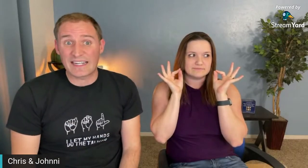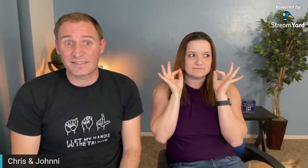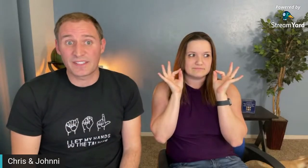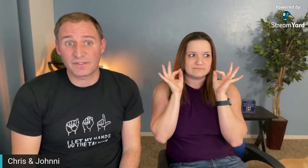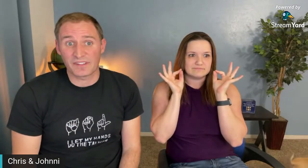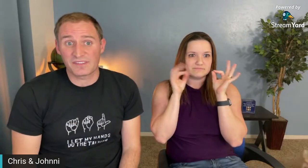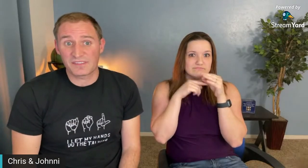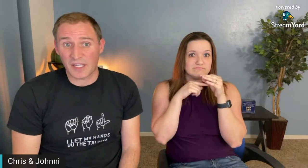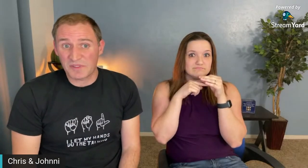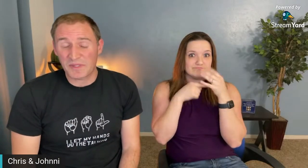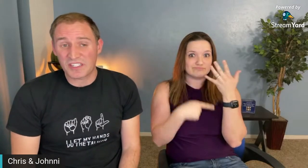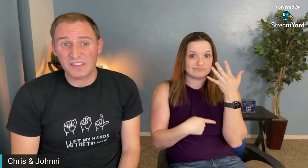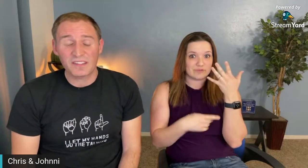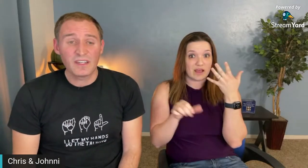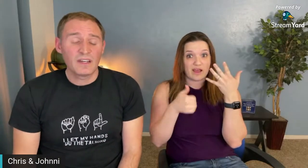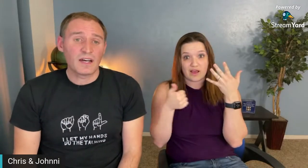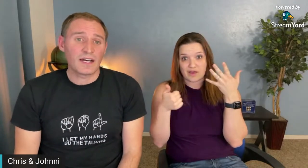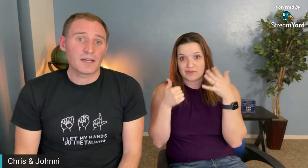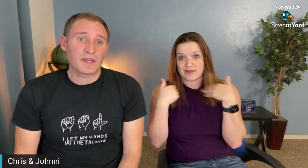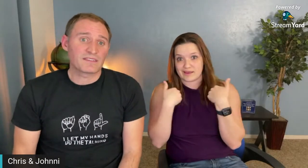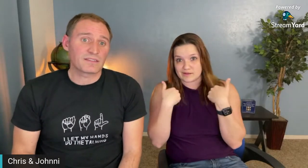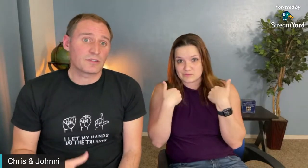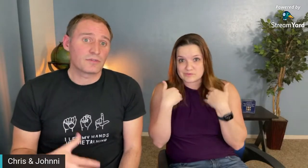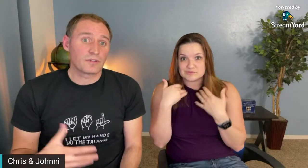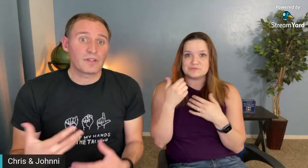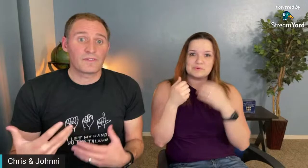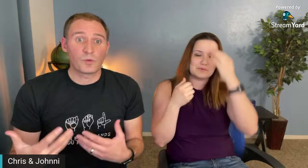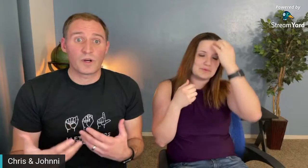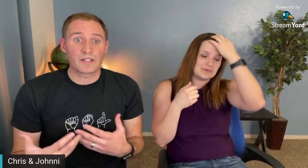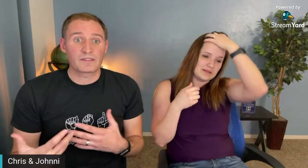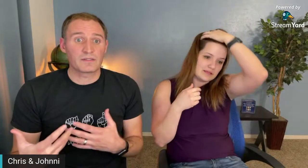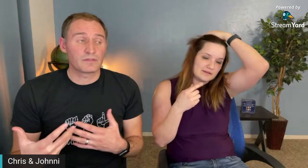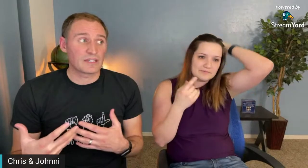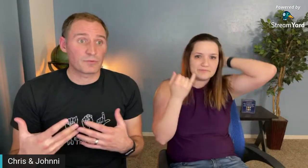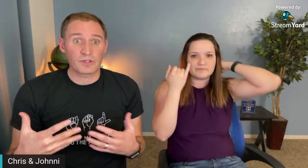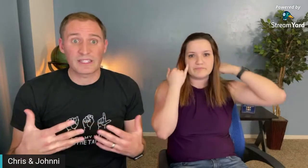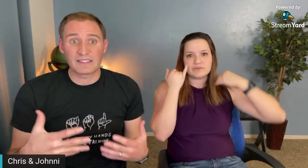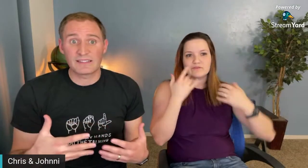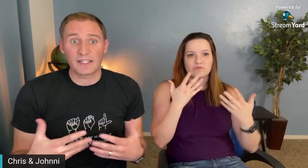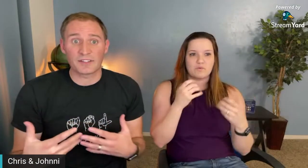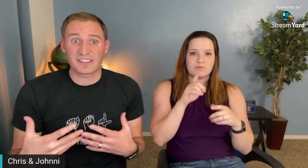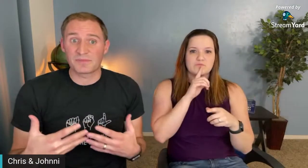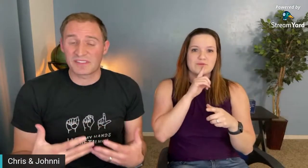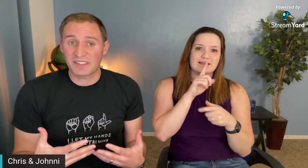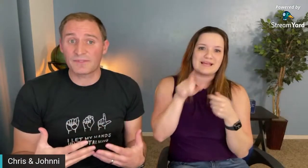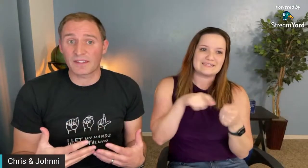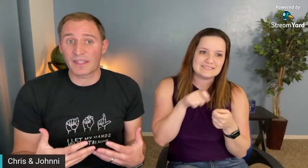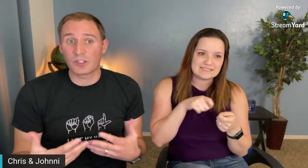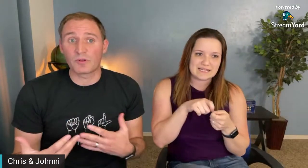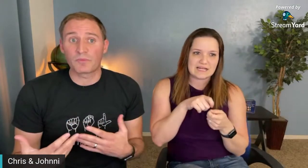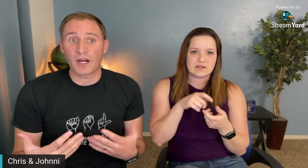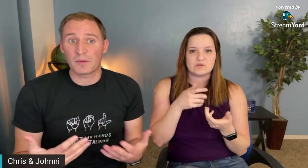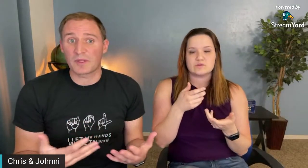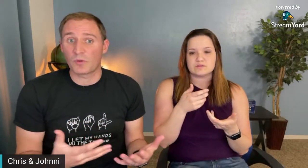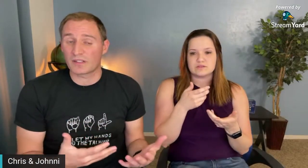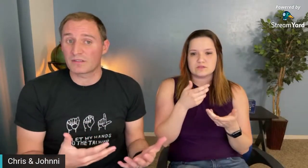of different subspecies. And so if you wanted to get really detailed and specific, then you would probably want